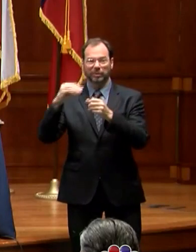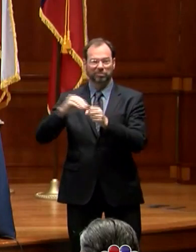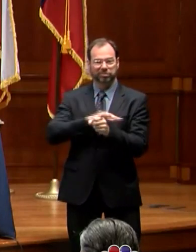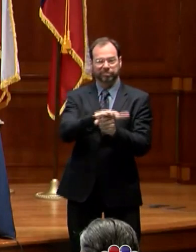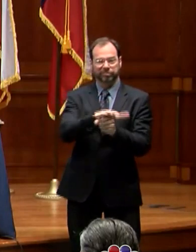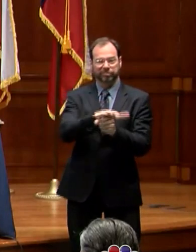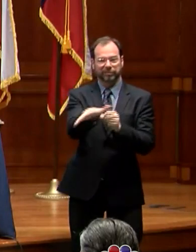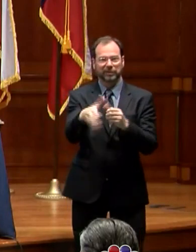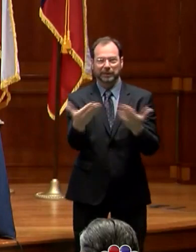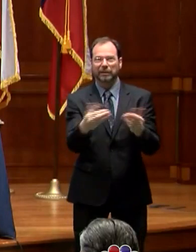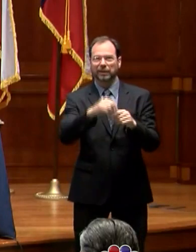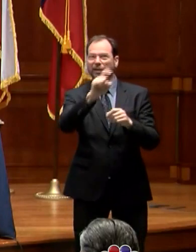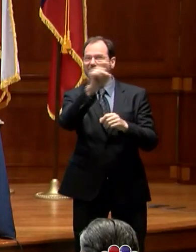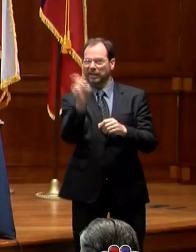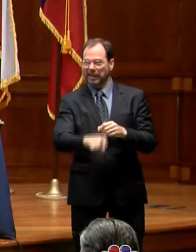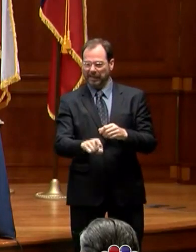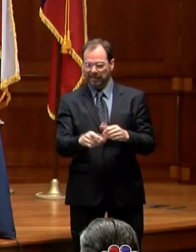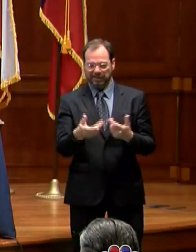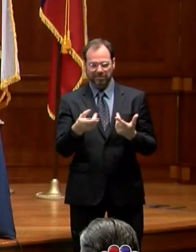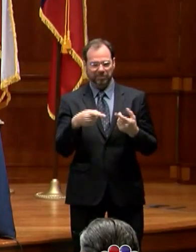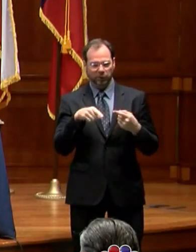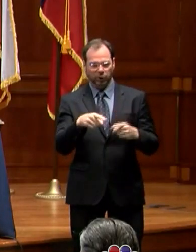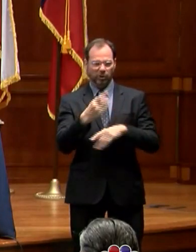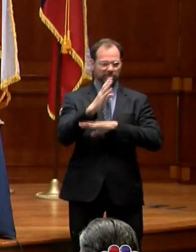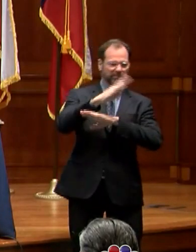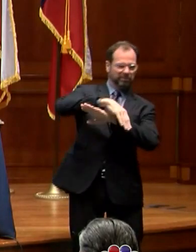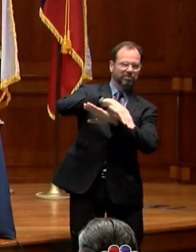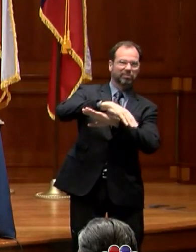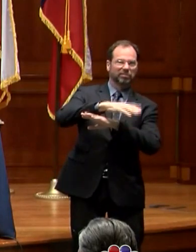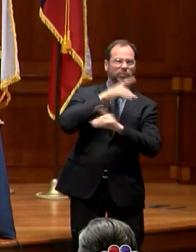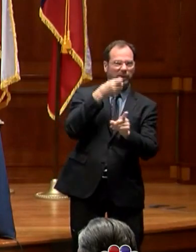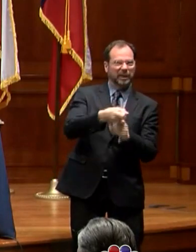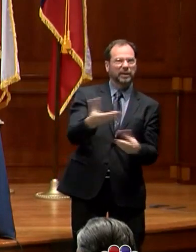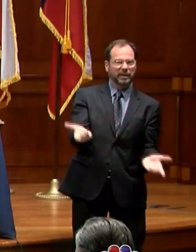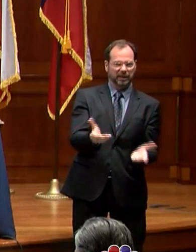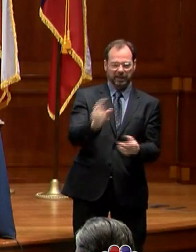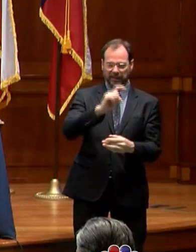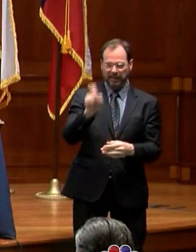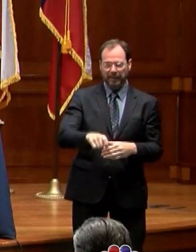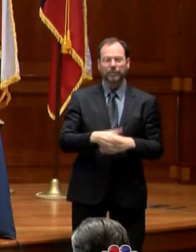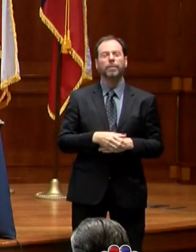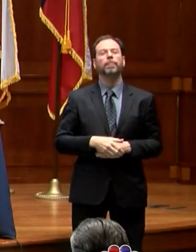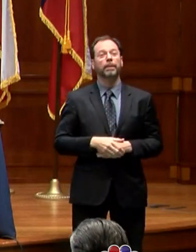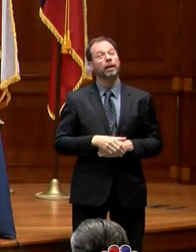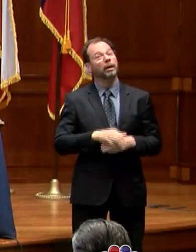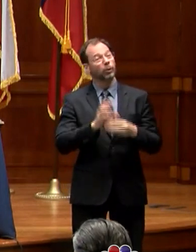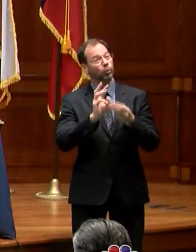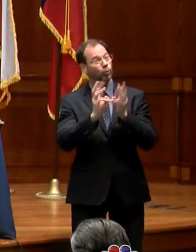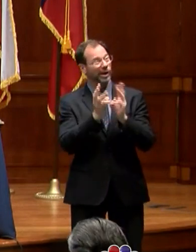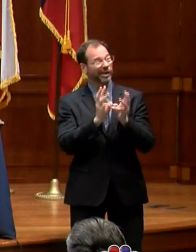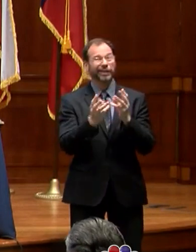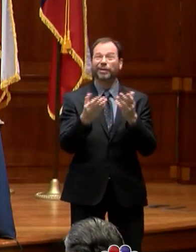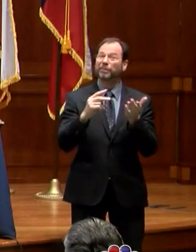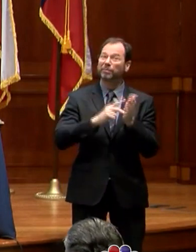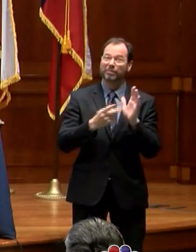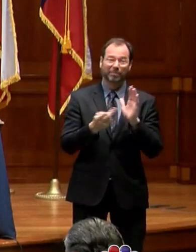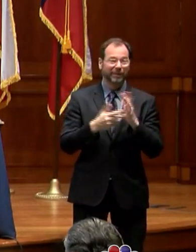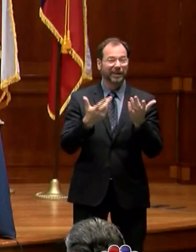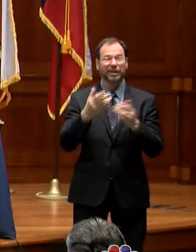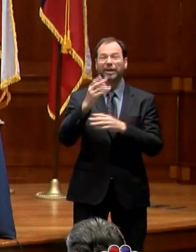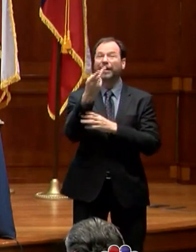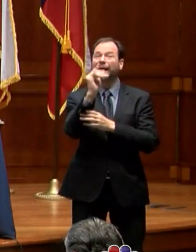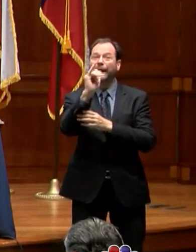much of the state over the course of the remainder of the day. And this weather could involve things such as